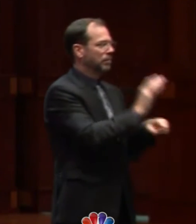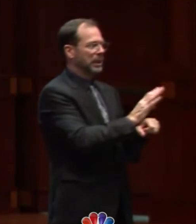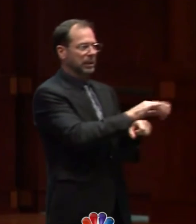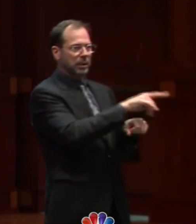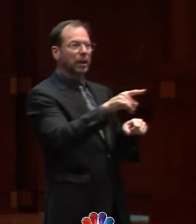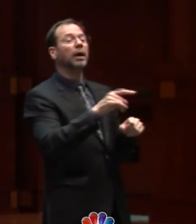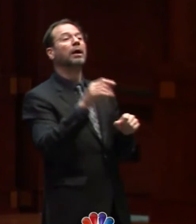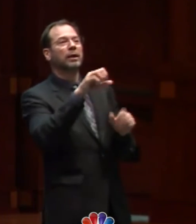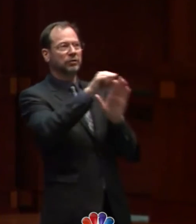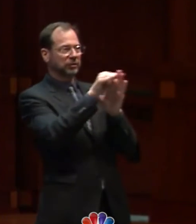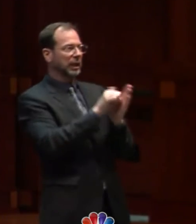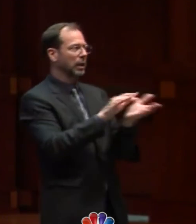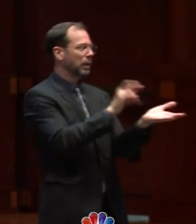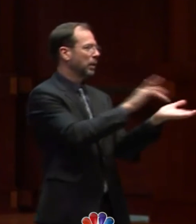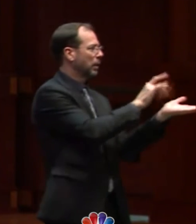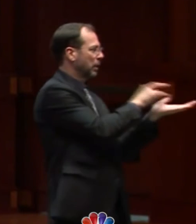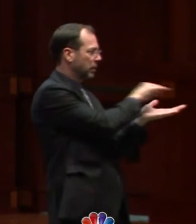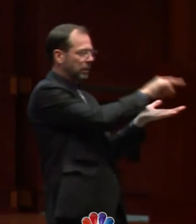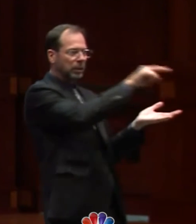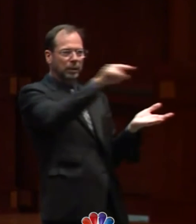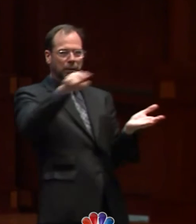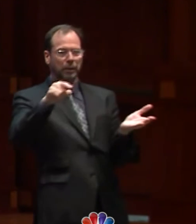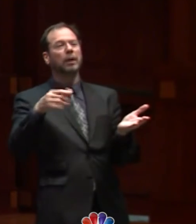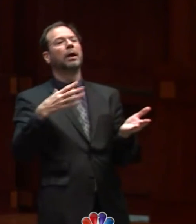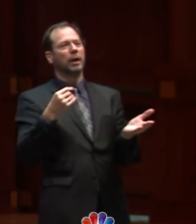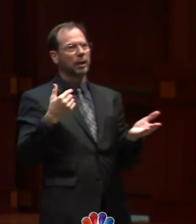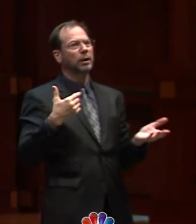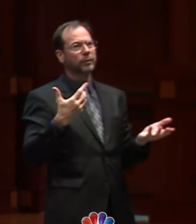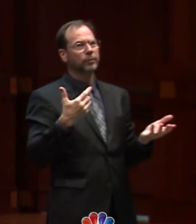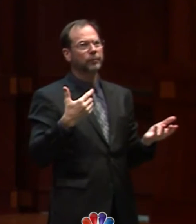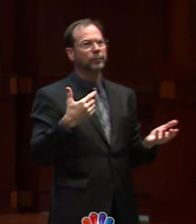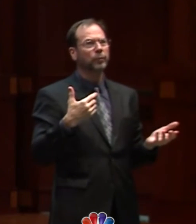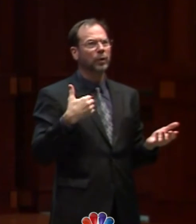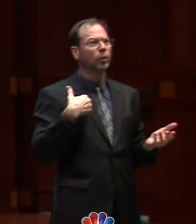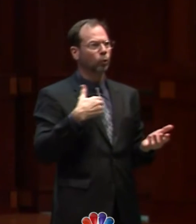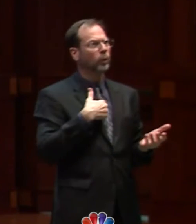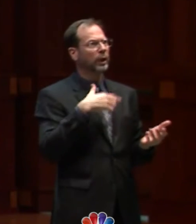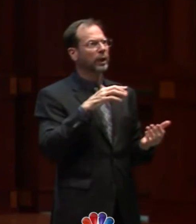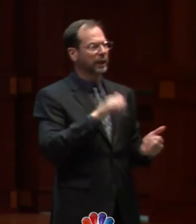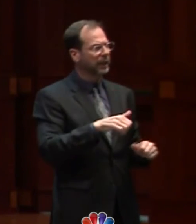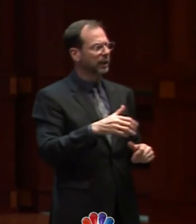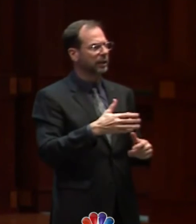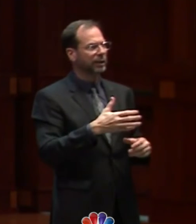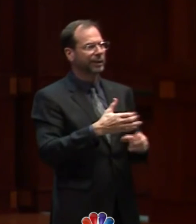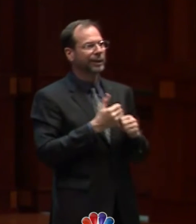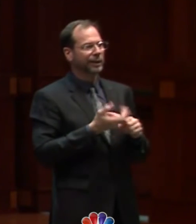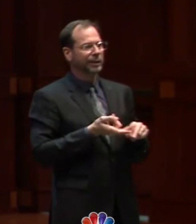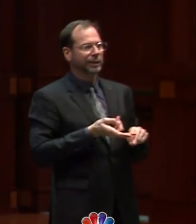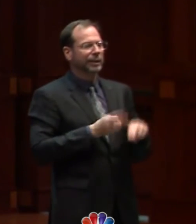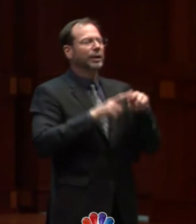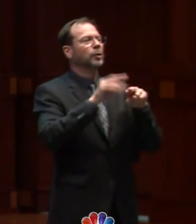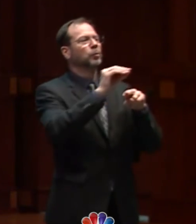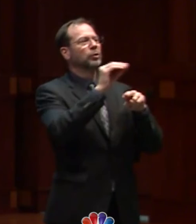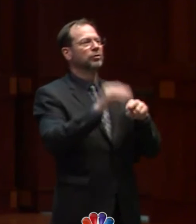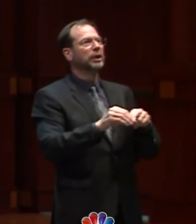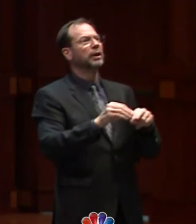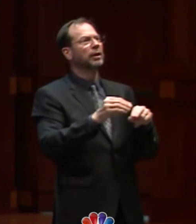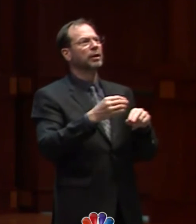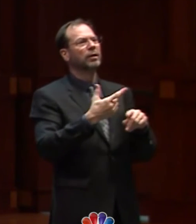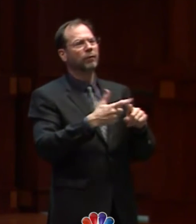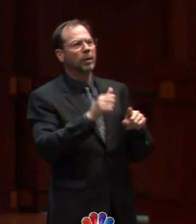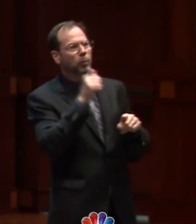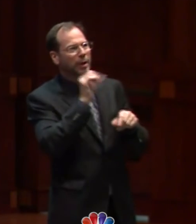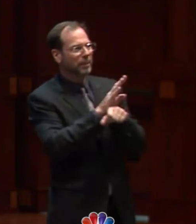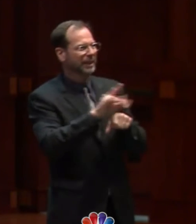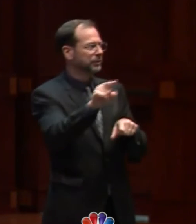that the state is able to tap into, and that we will be able to receive an increasing percentage of our supplies from the